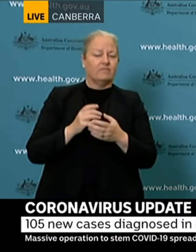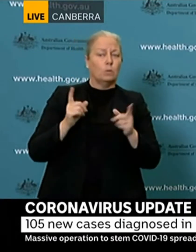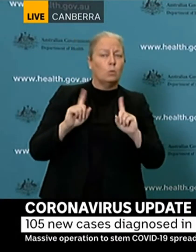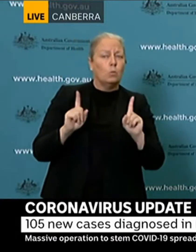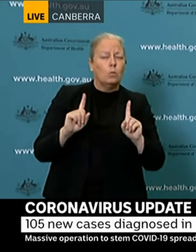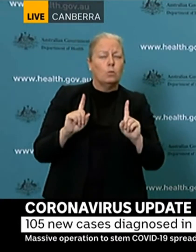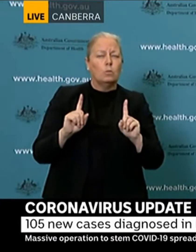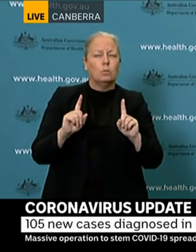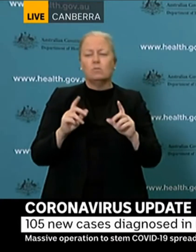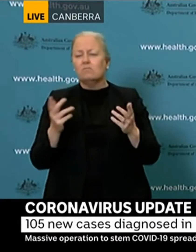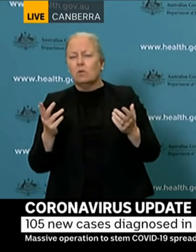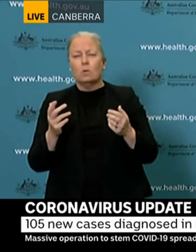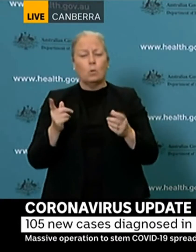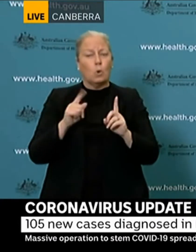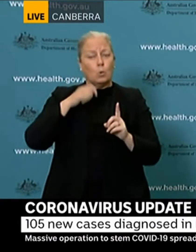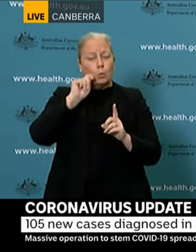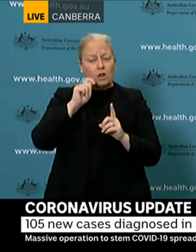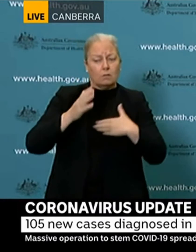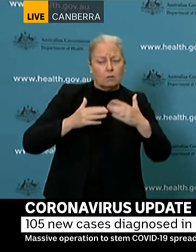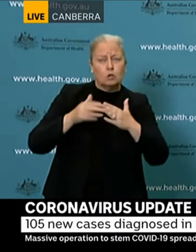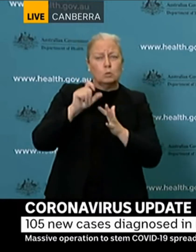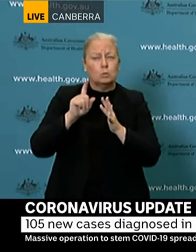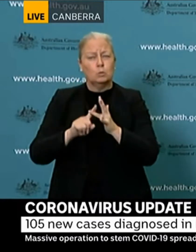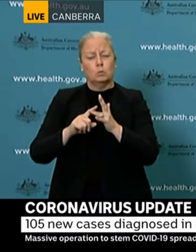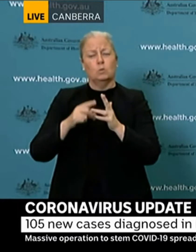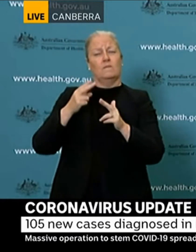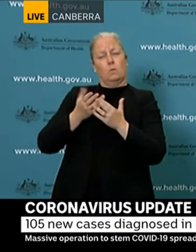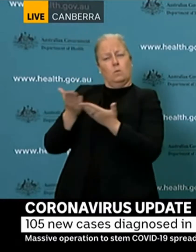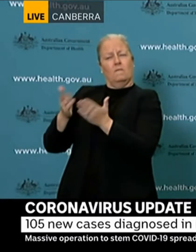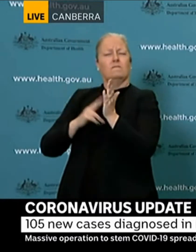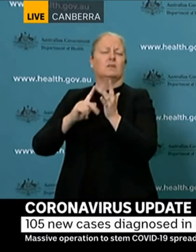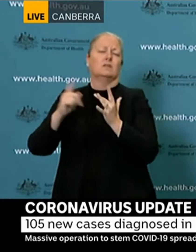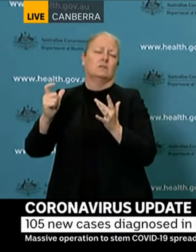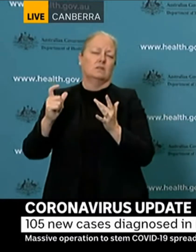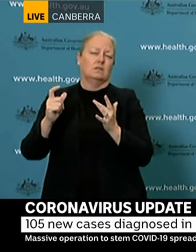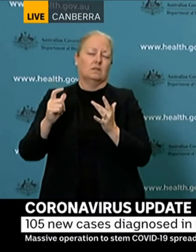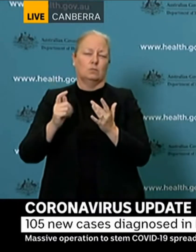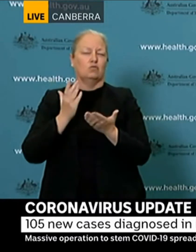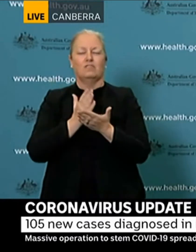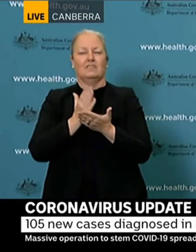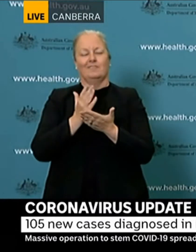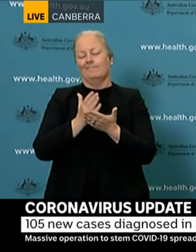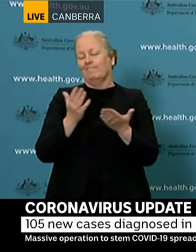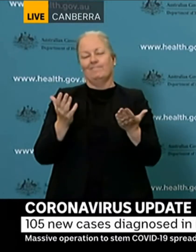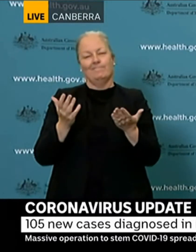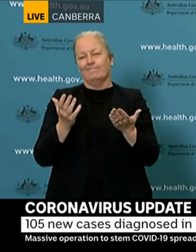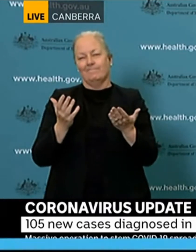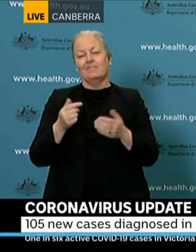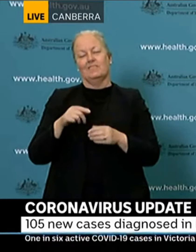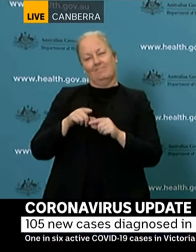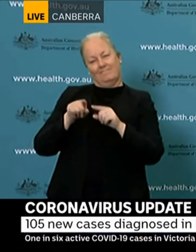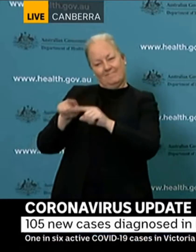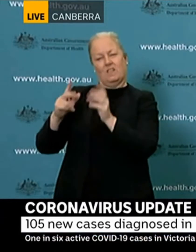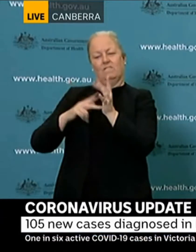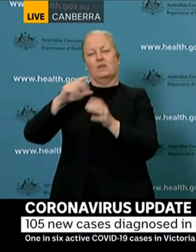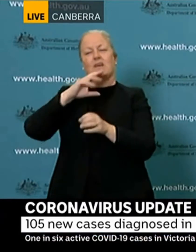any further measures in Victoria. That's obviously a discussion and a decision